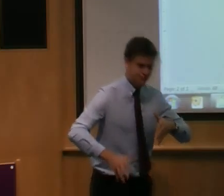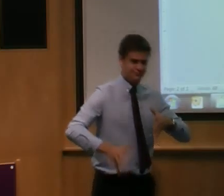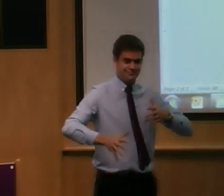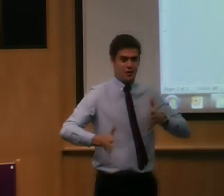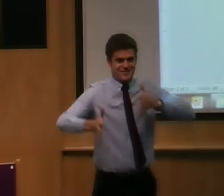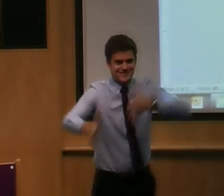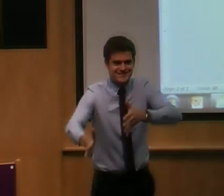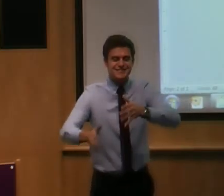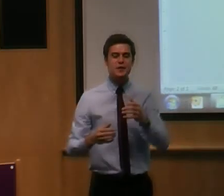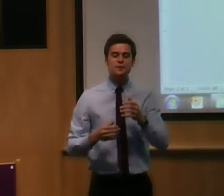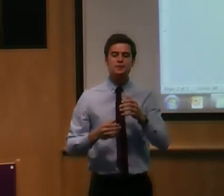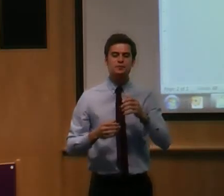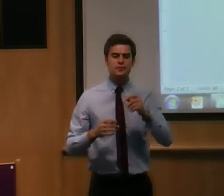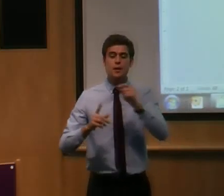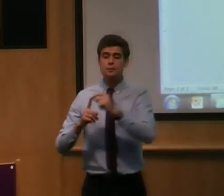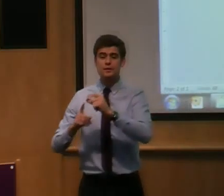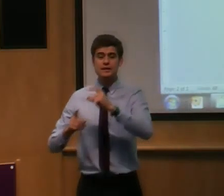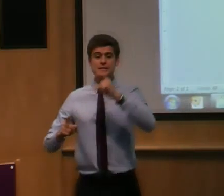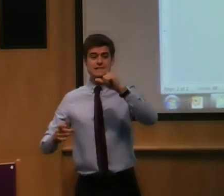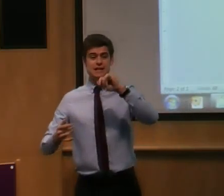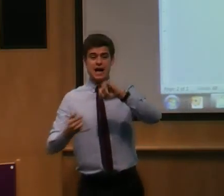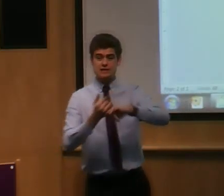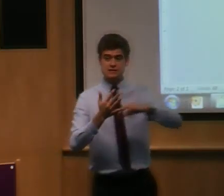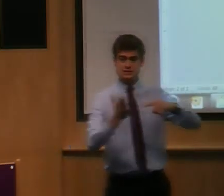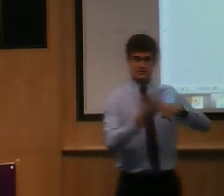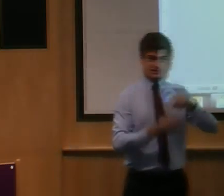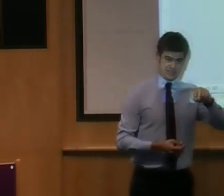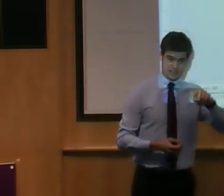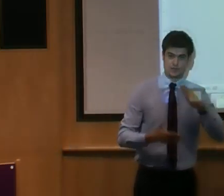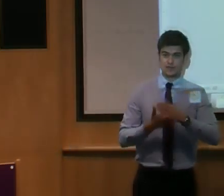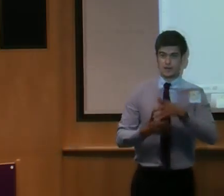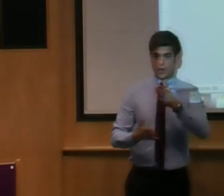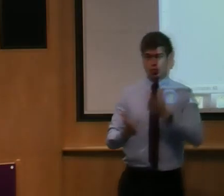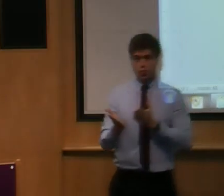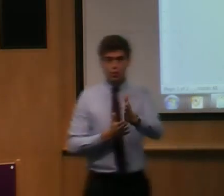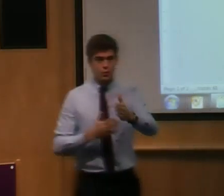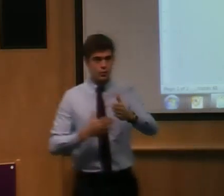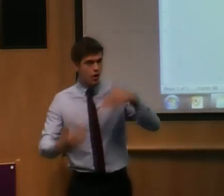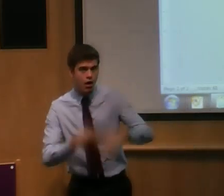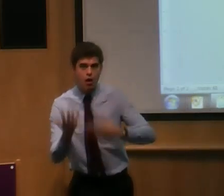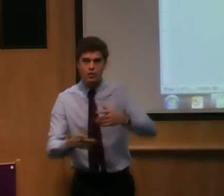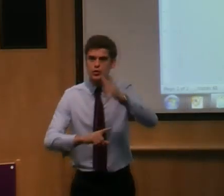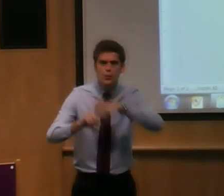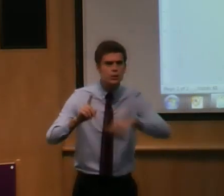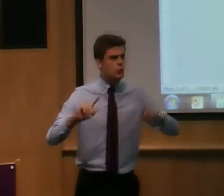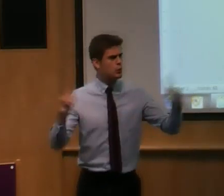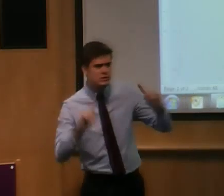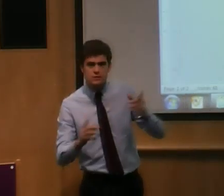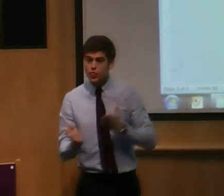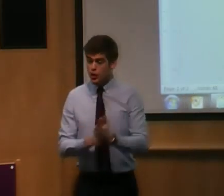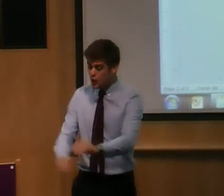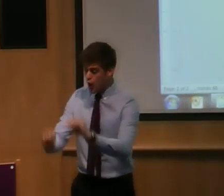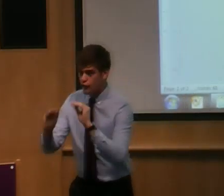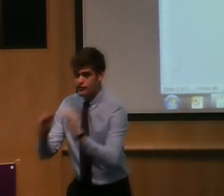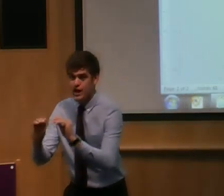Yeah, so I think it was better to have them come in now and have all of your attention. So the idea is to further British Sign Language. Now, how we